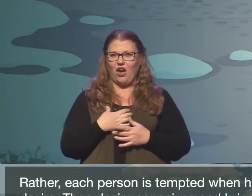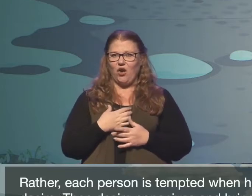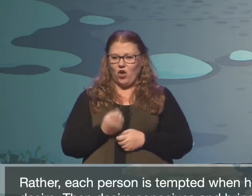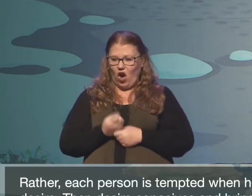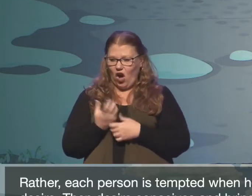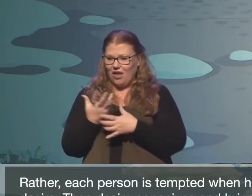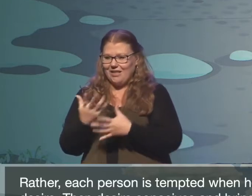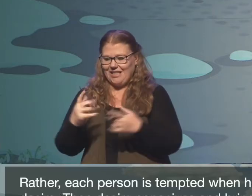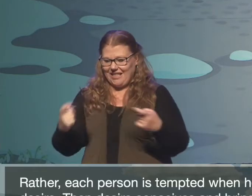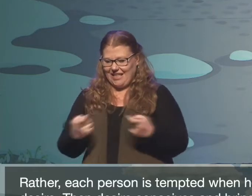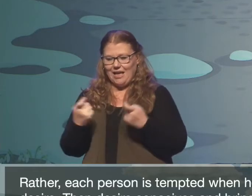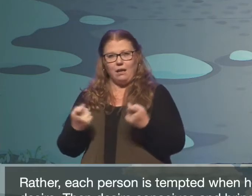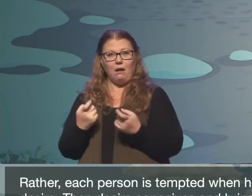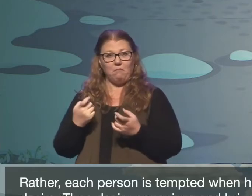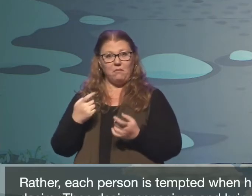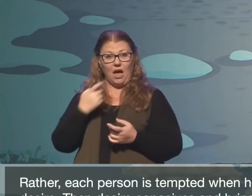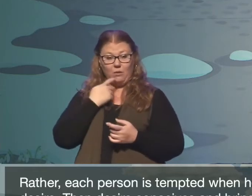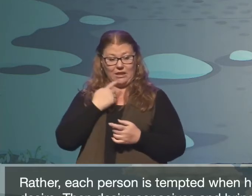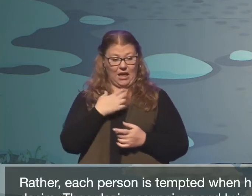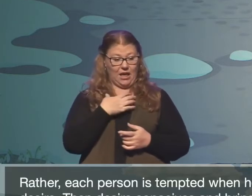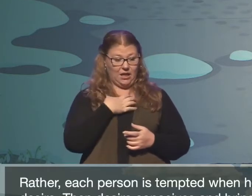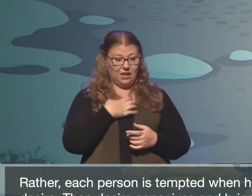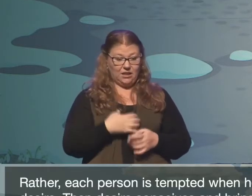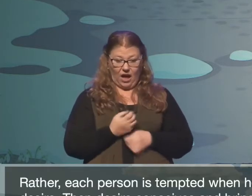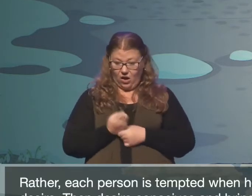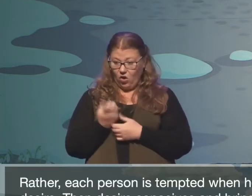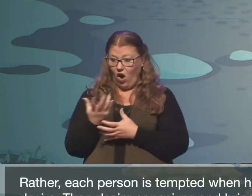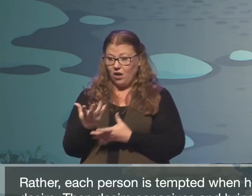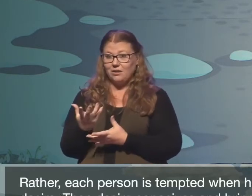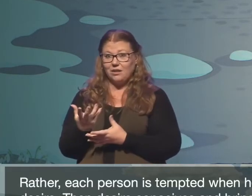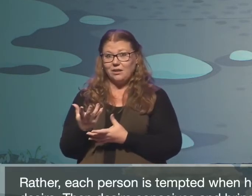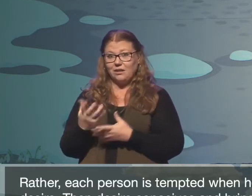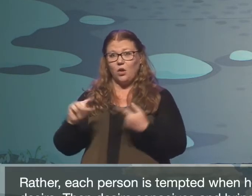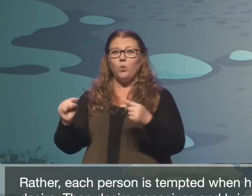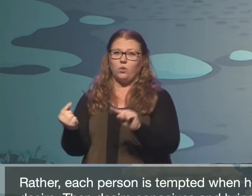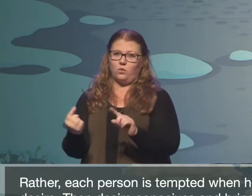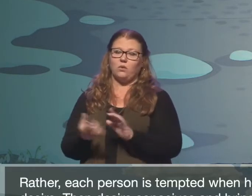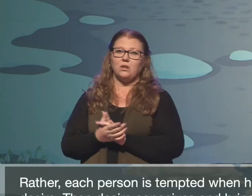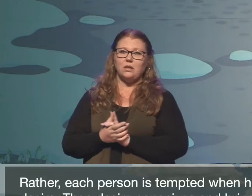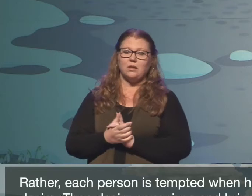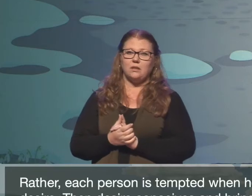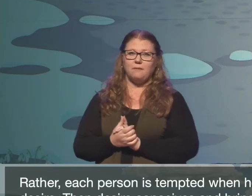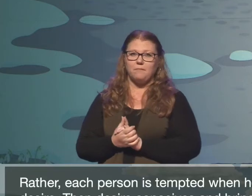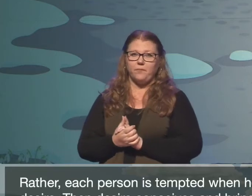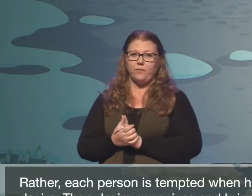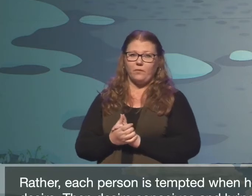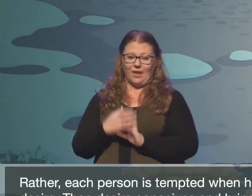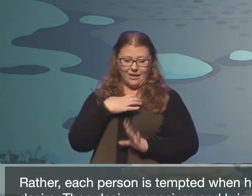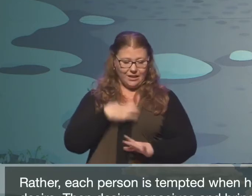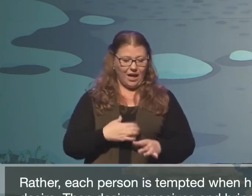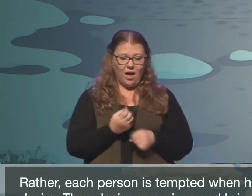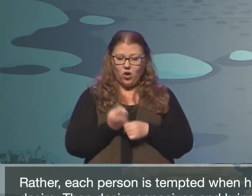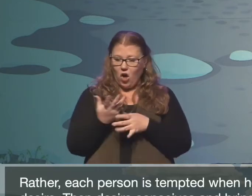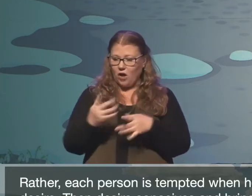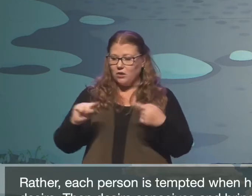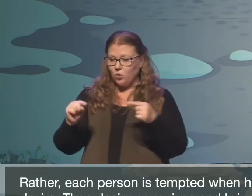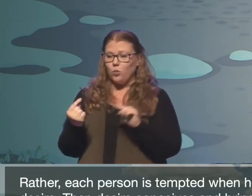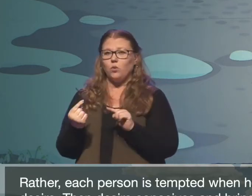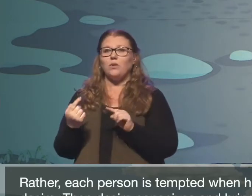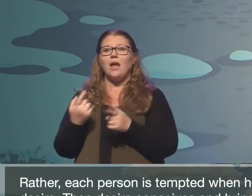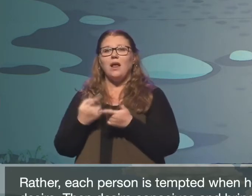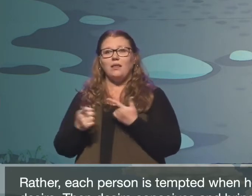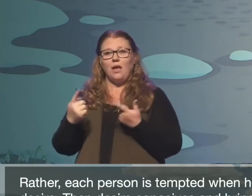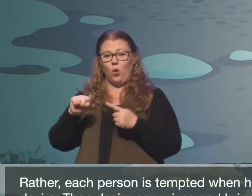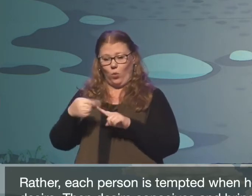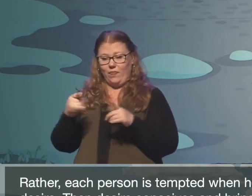brings forth sin. I would say desire conceives and brings forth a wound. It brings forth a wound. And then when